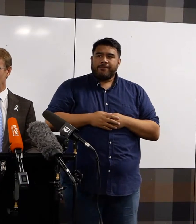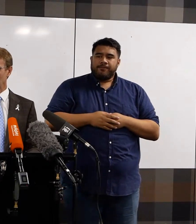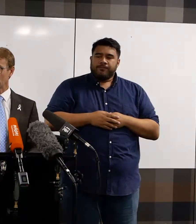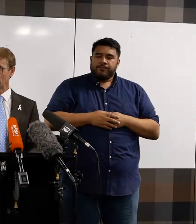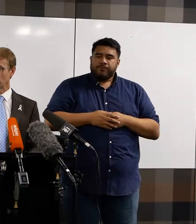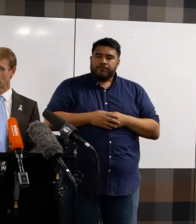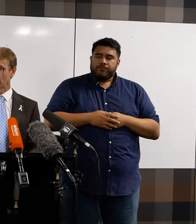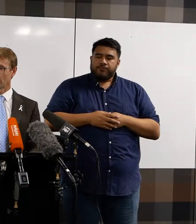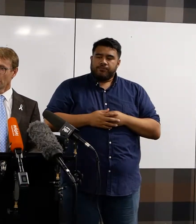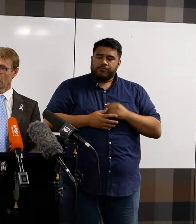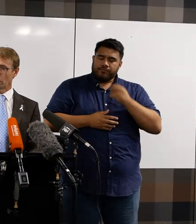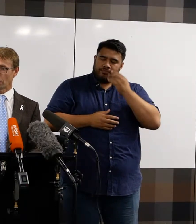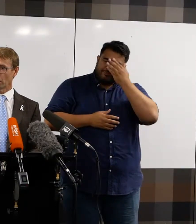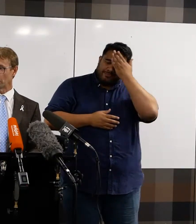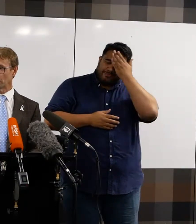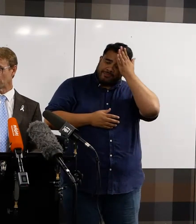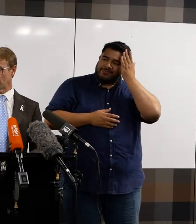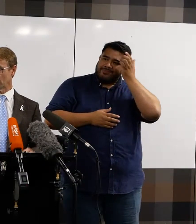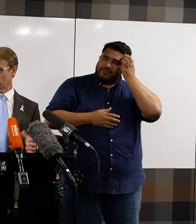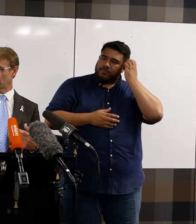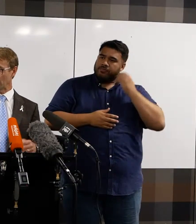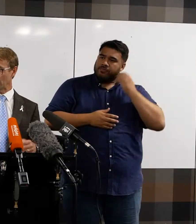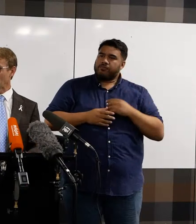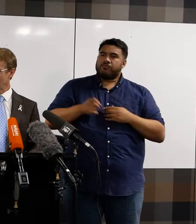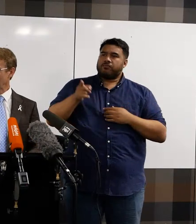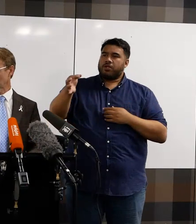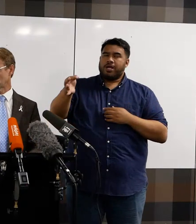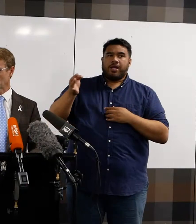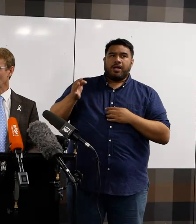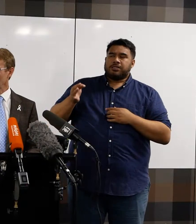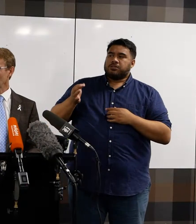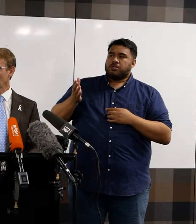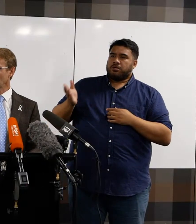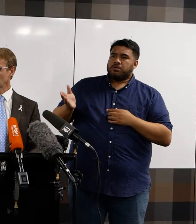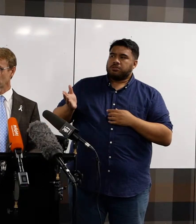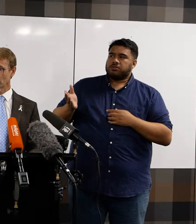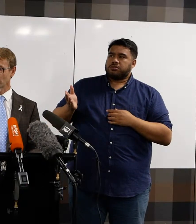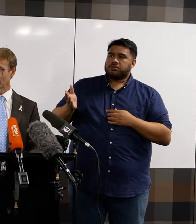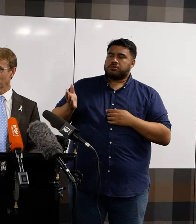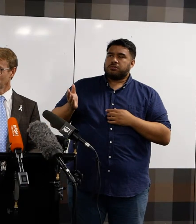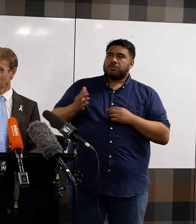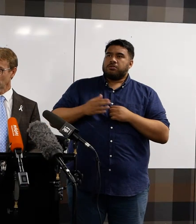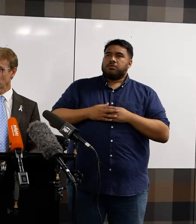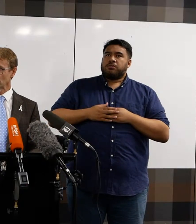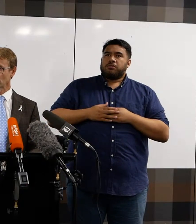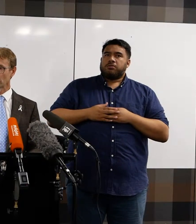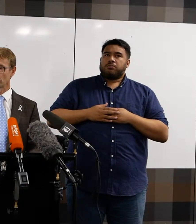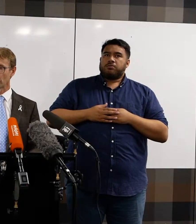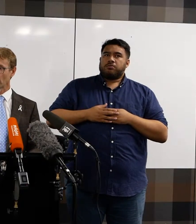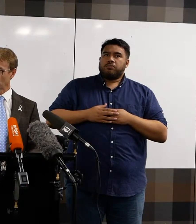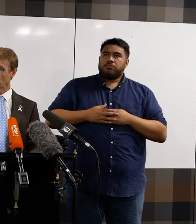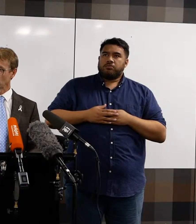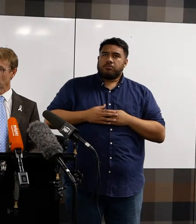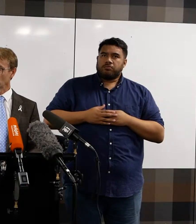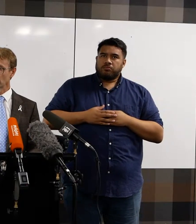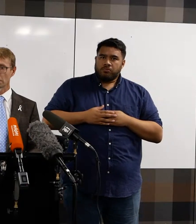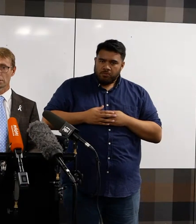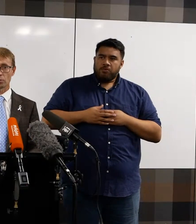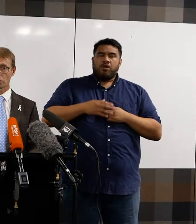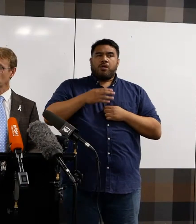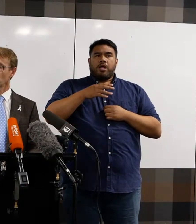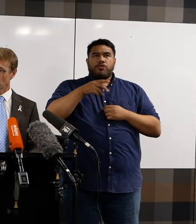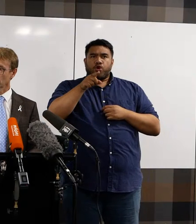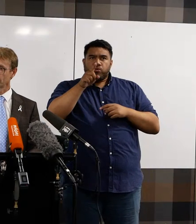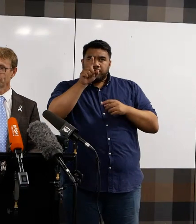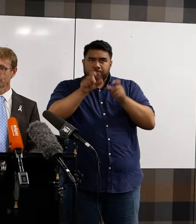of that, and what I hope is that when they arrive back, that someone will be available to just give a sense of how the journey went